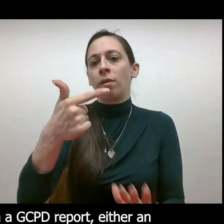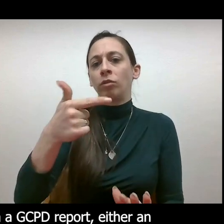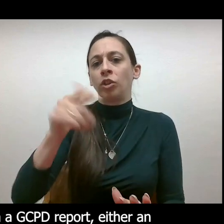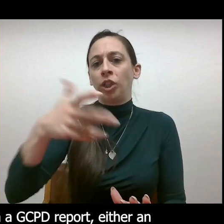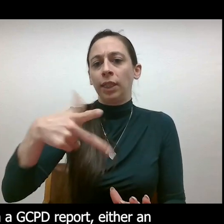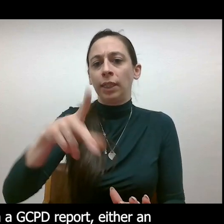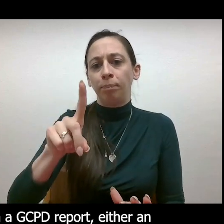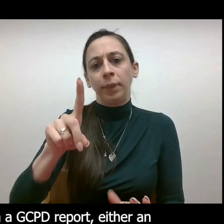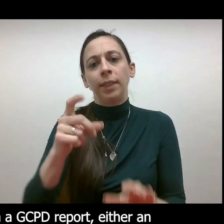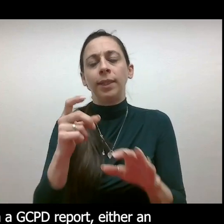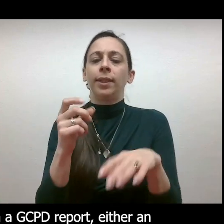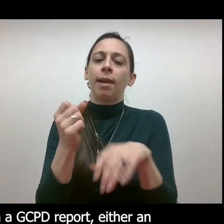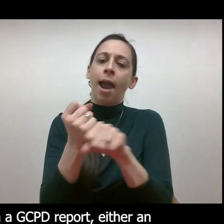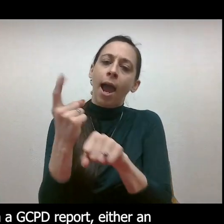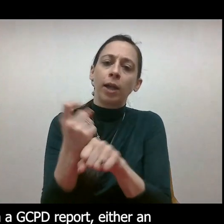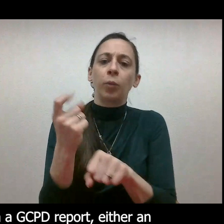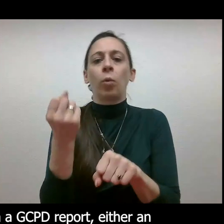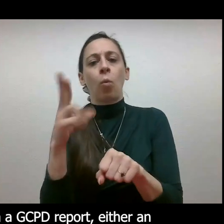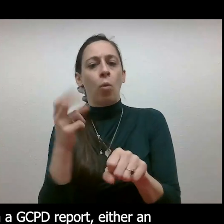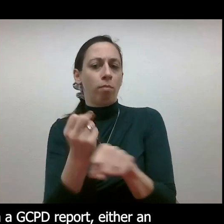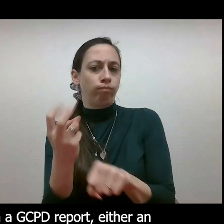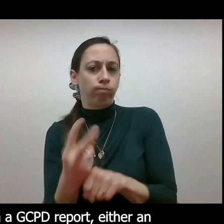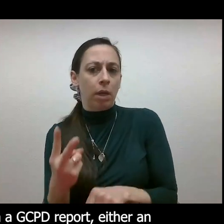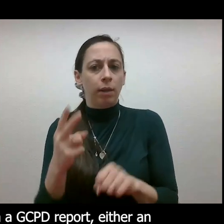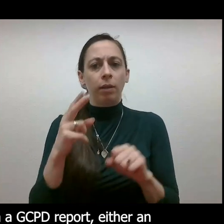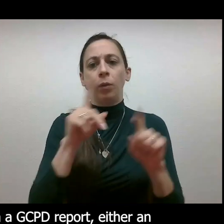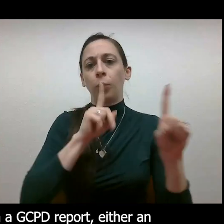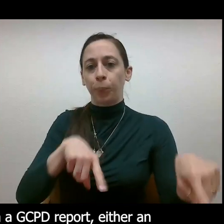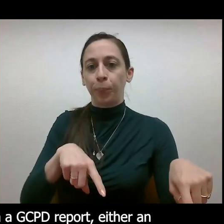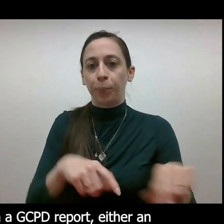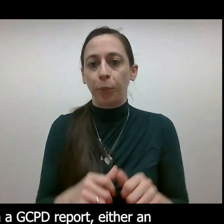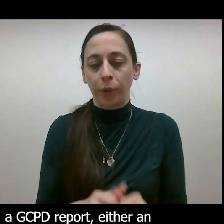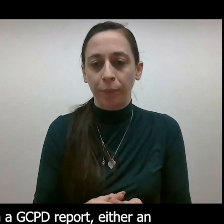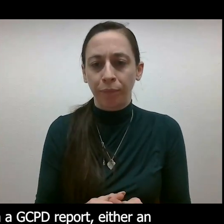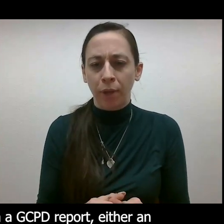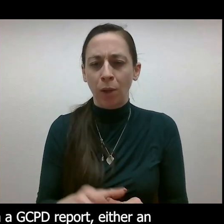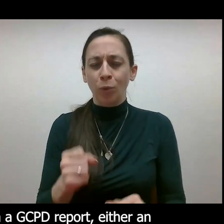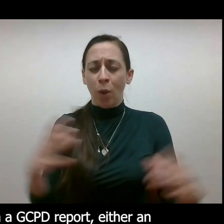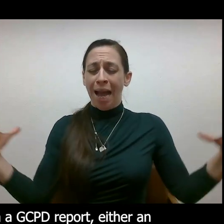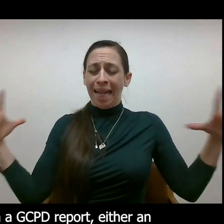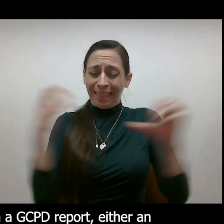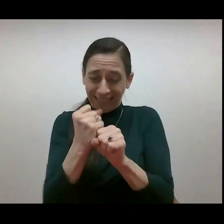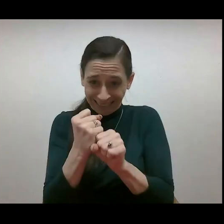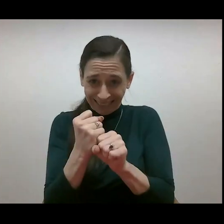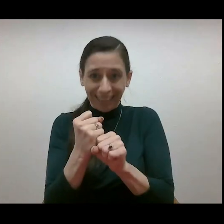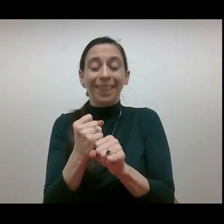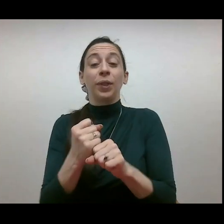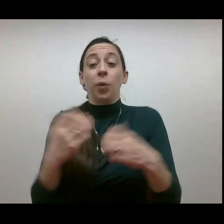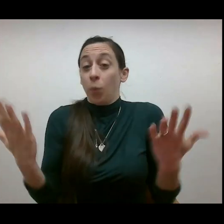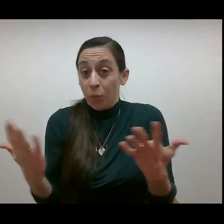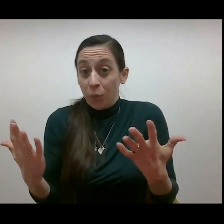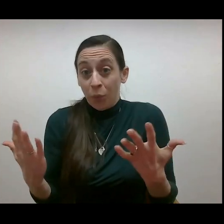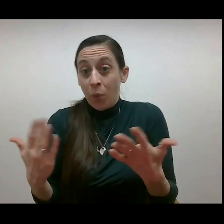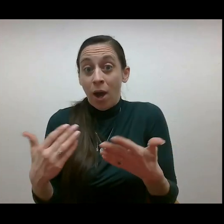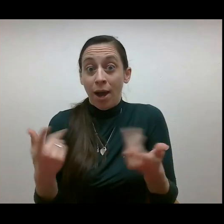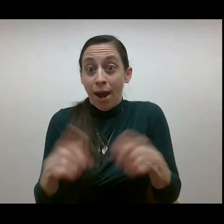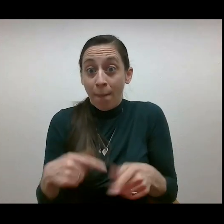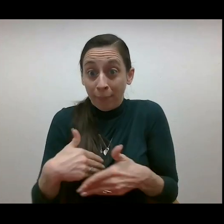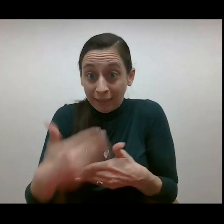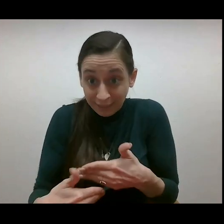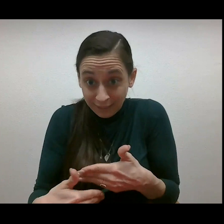If it is accepted, it may be published in a GCPD annual or biennial